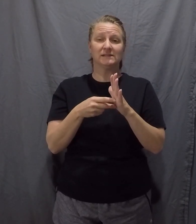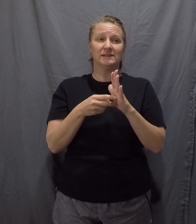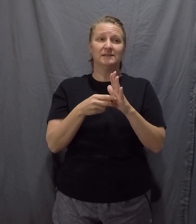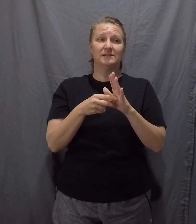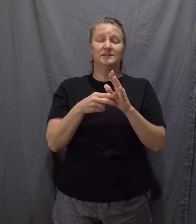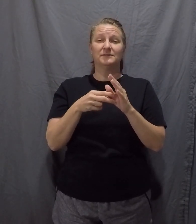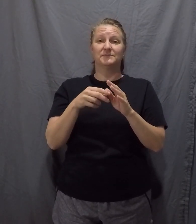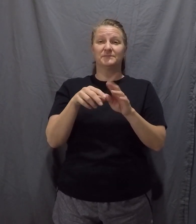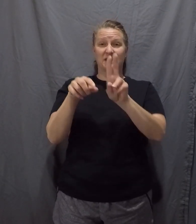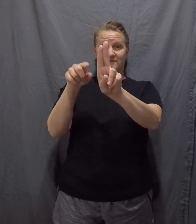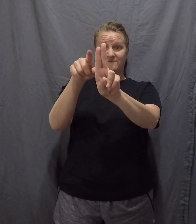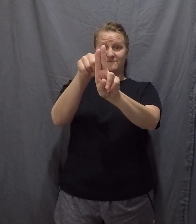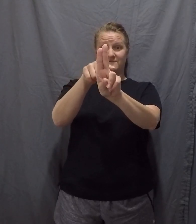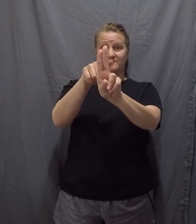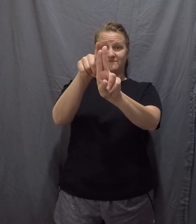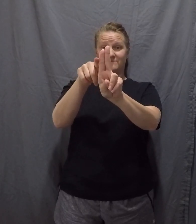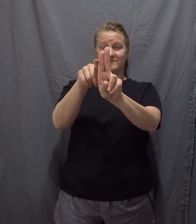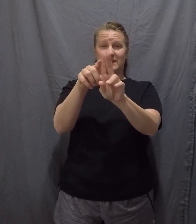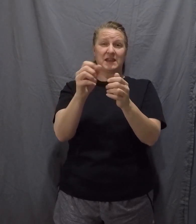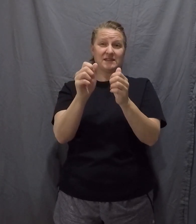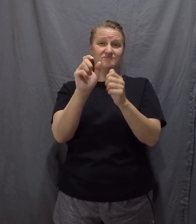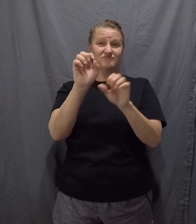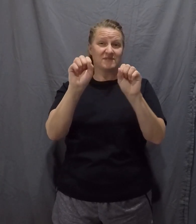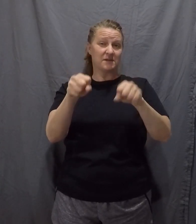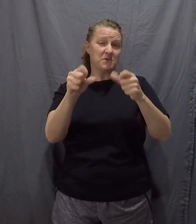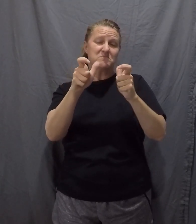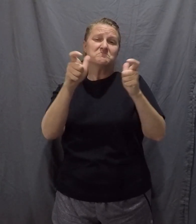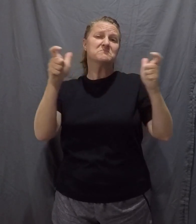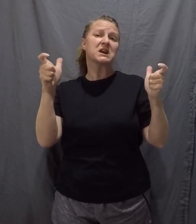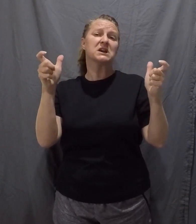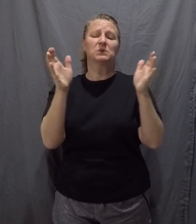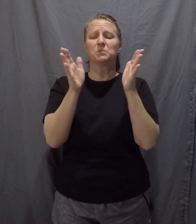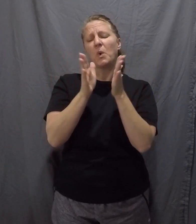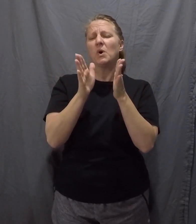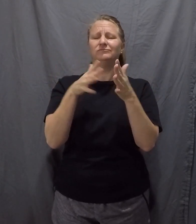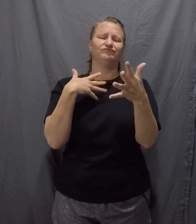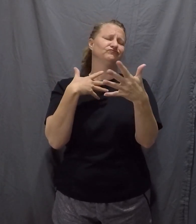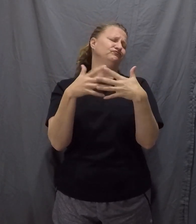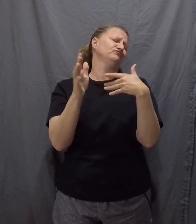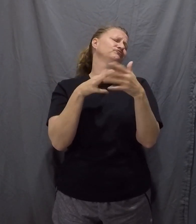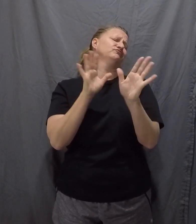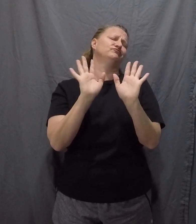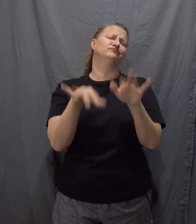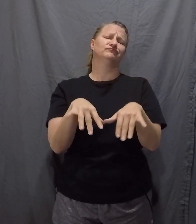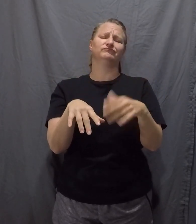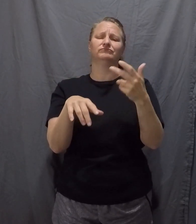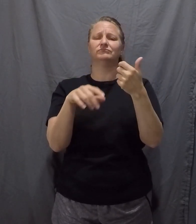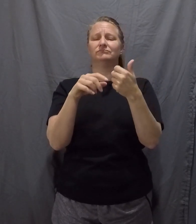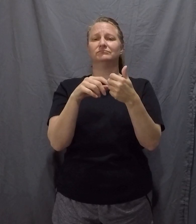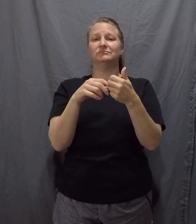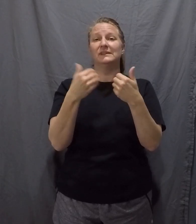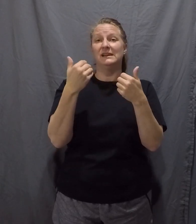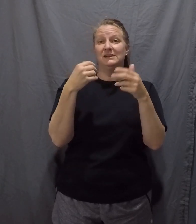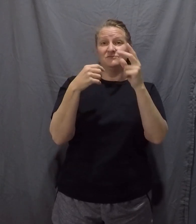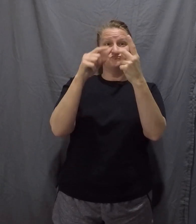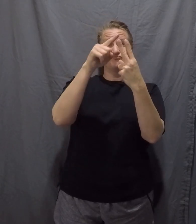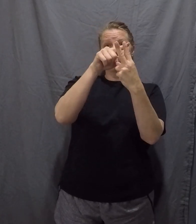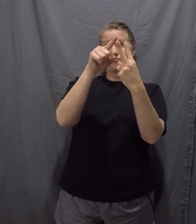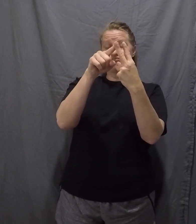finger. You can have a big finger, a small finger. I don't care. You take your finger, or 2 fingers, and you